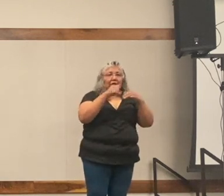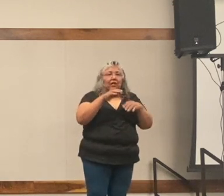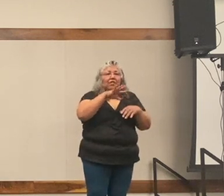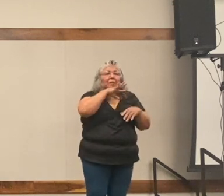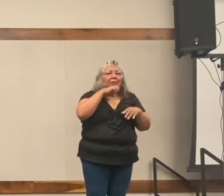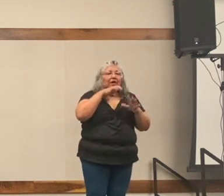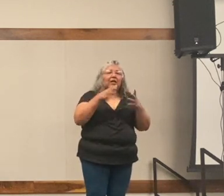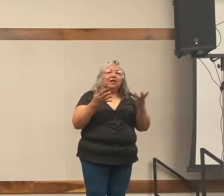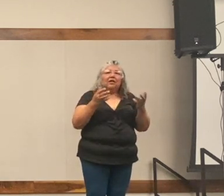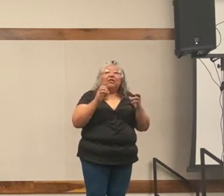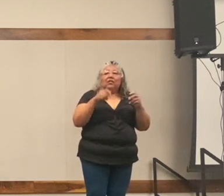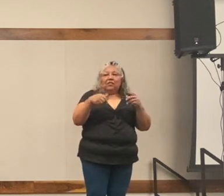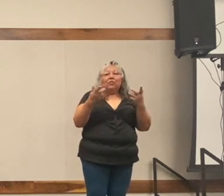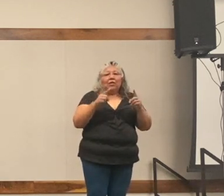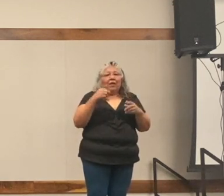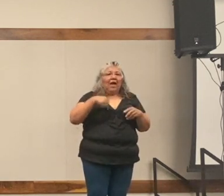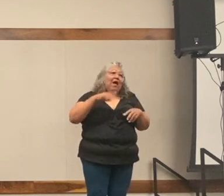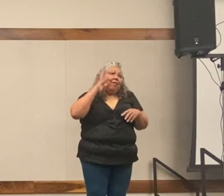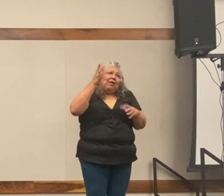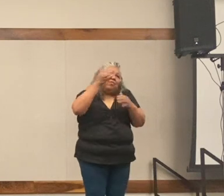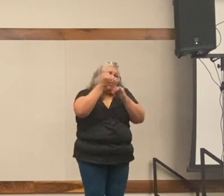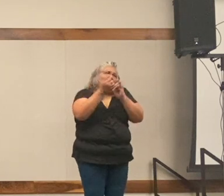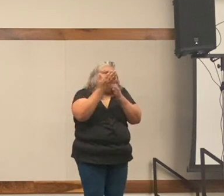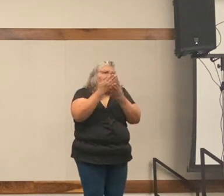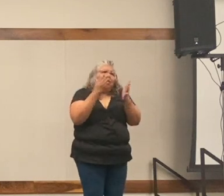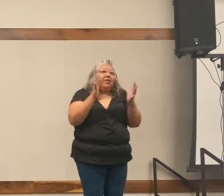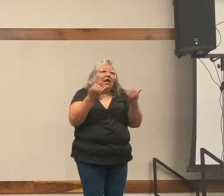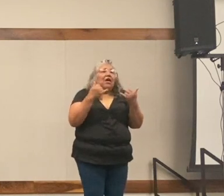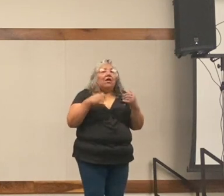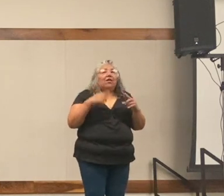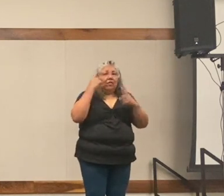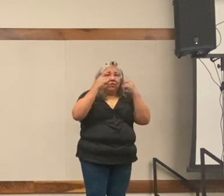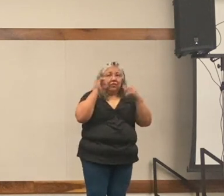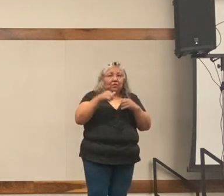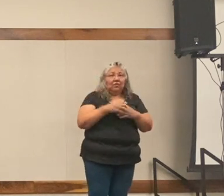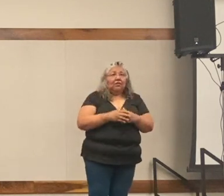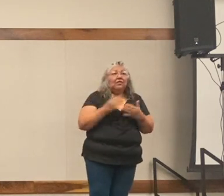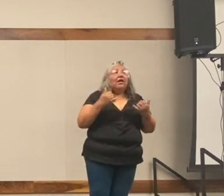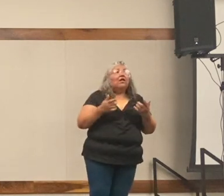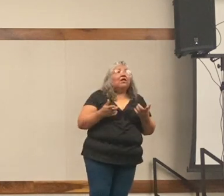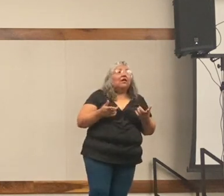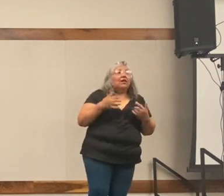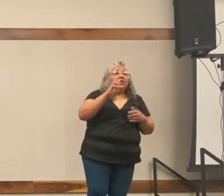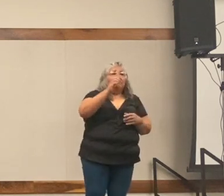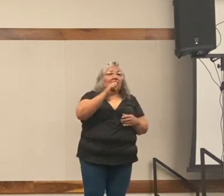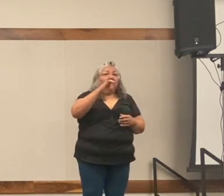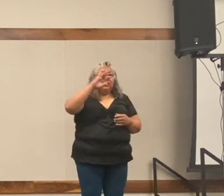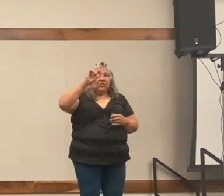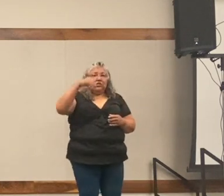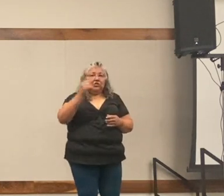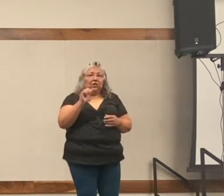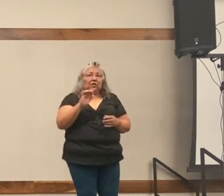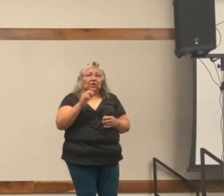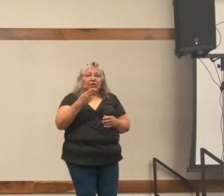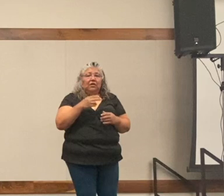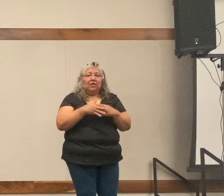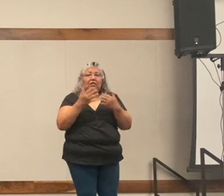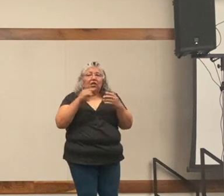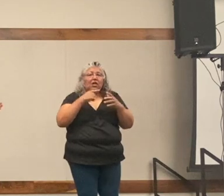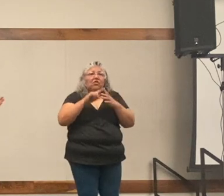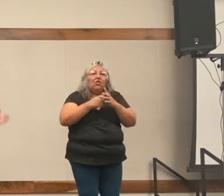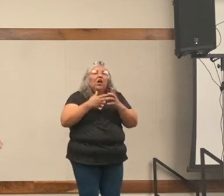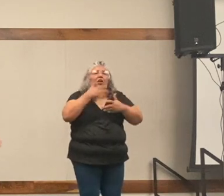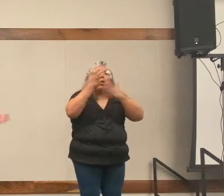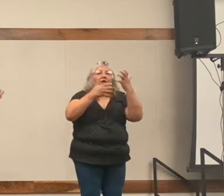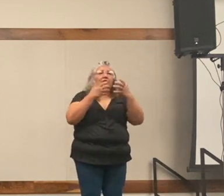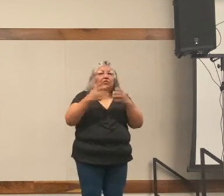happening. Okay? Right? I made that last part up. Okay? So check this out. Right? So here comes Elijah. After they started crying out to